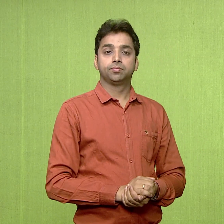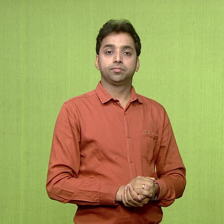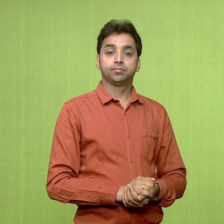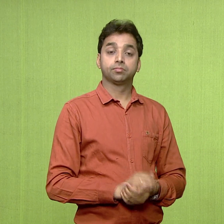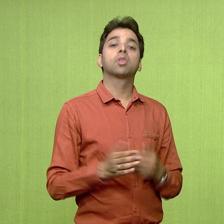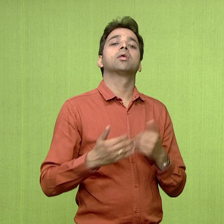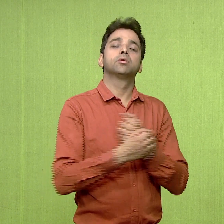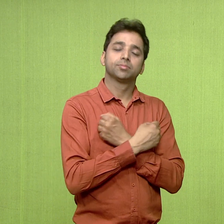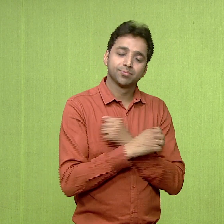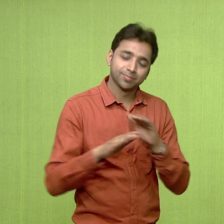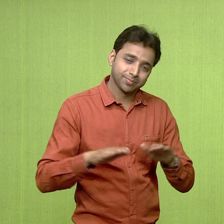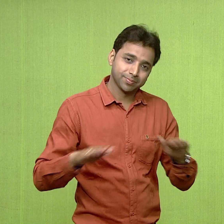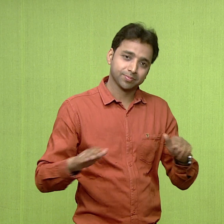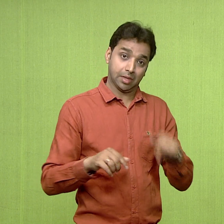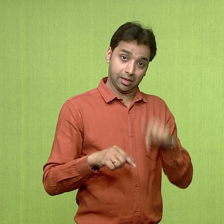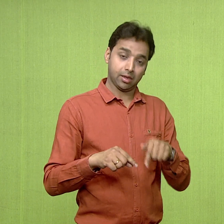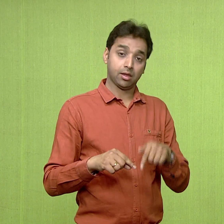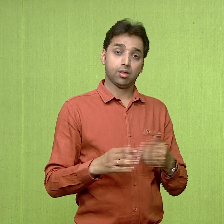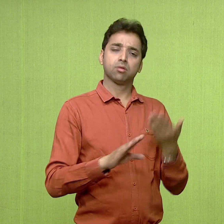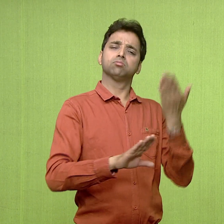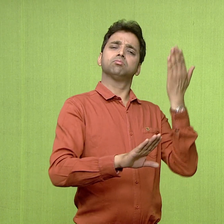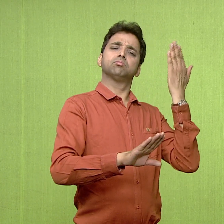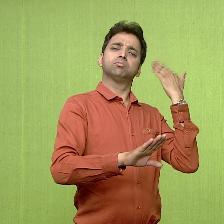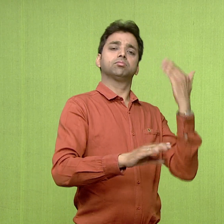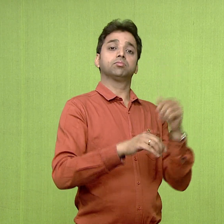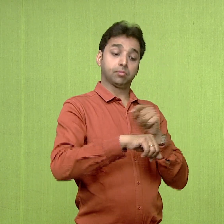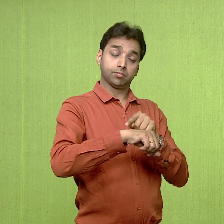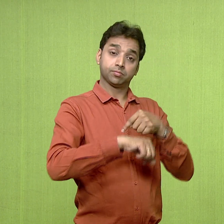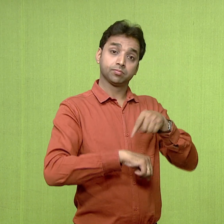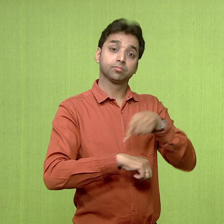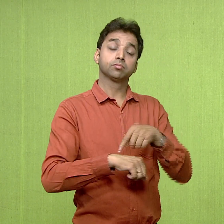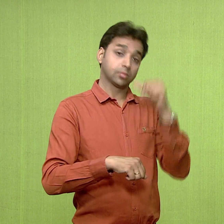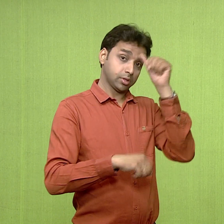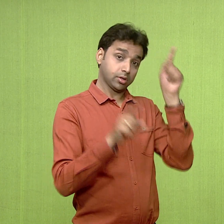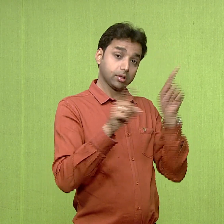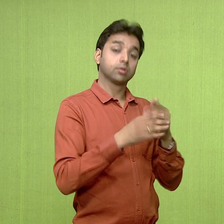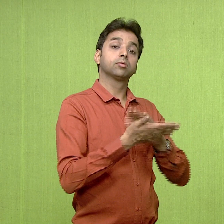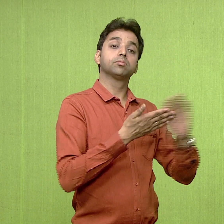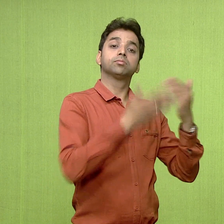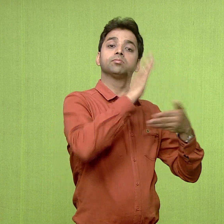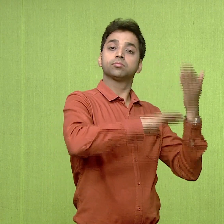Dear learners, the ancient period in Indian history can be